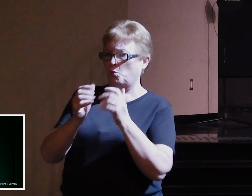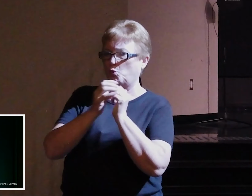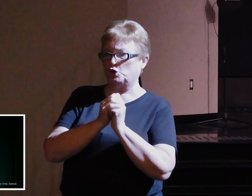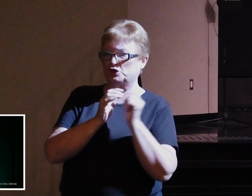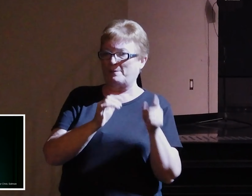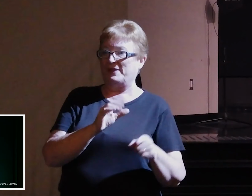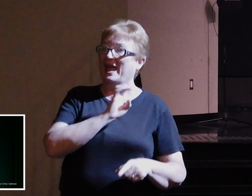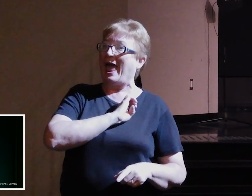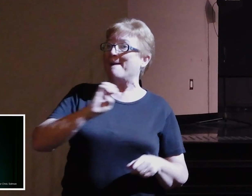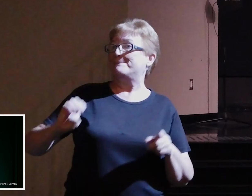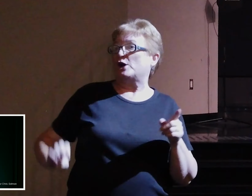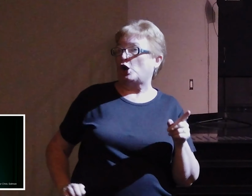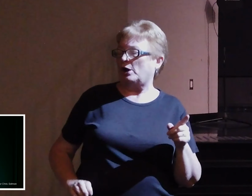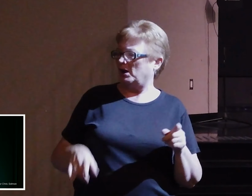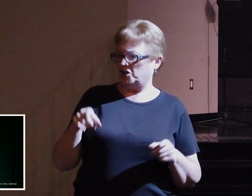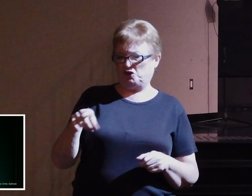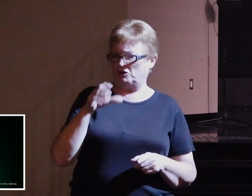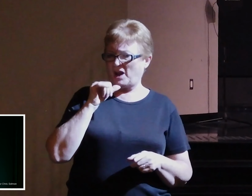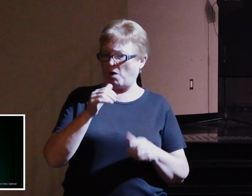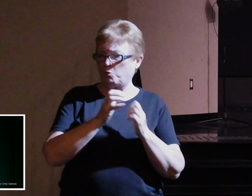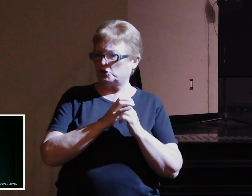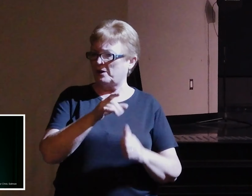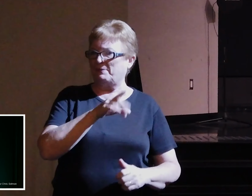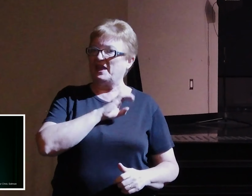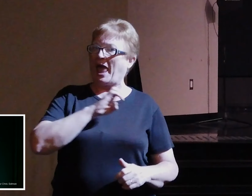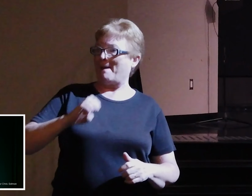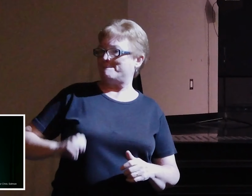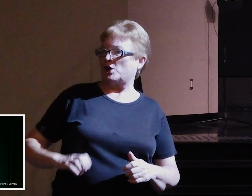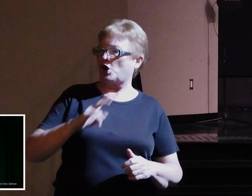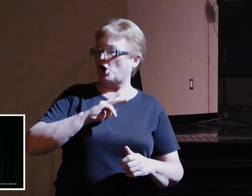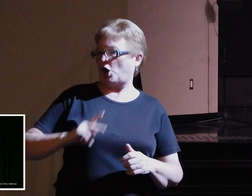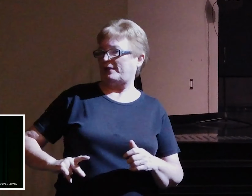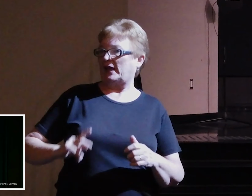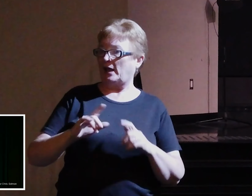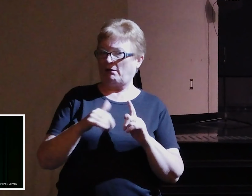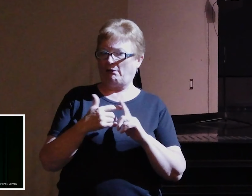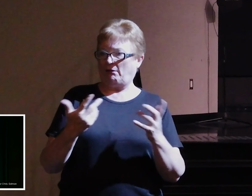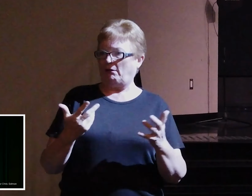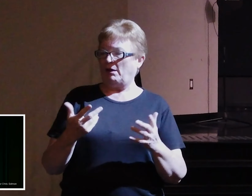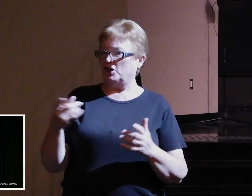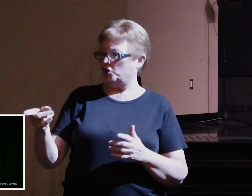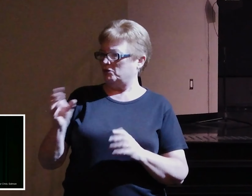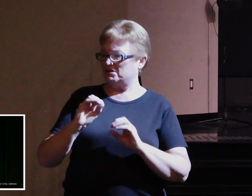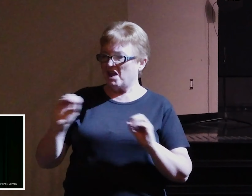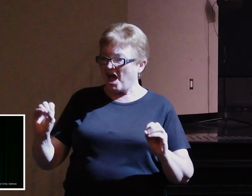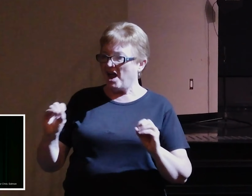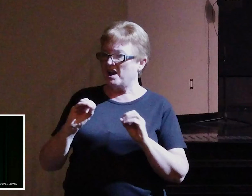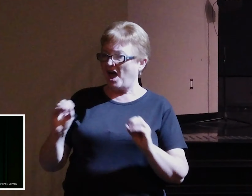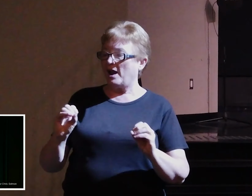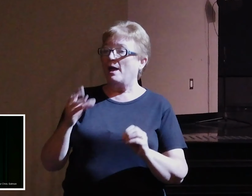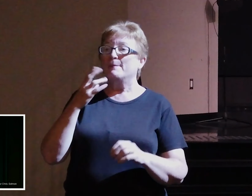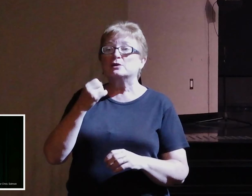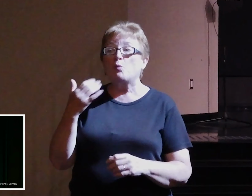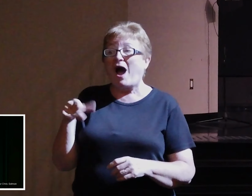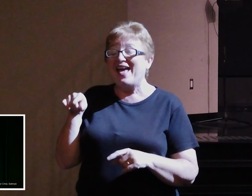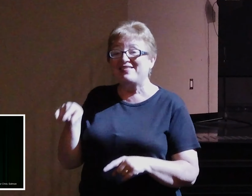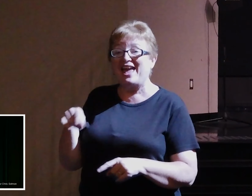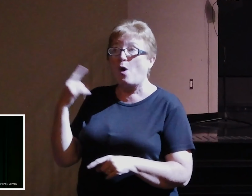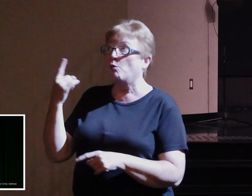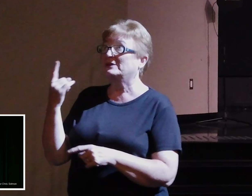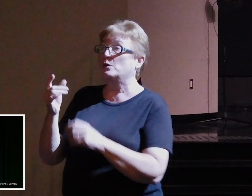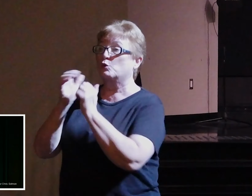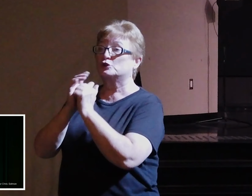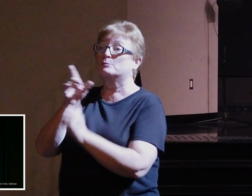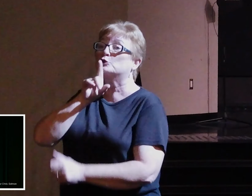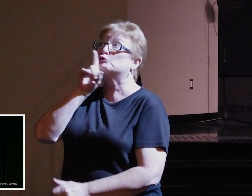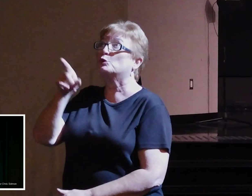the emperor as God any longer, or even to give any sign of worship to the emperor because they worshiped only the true